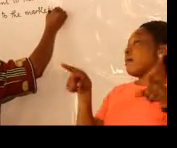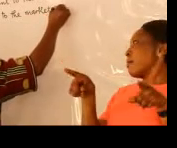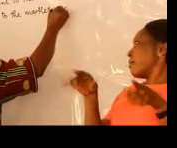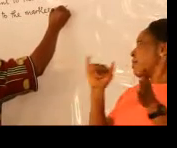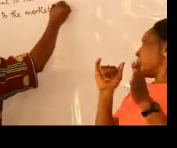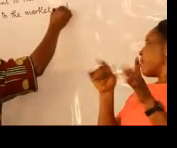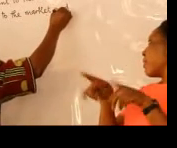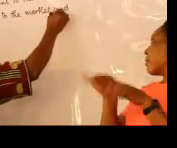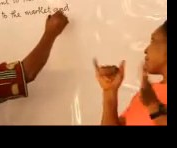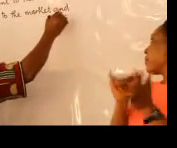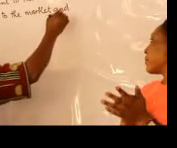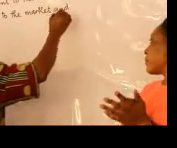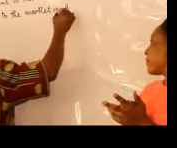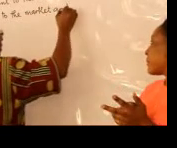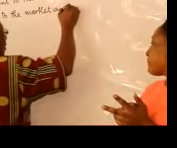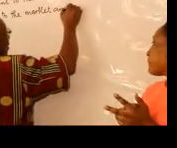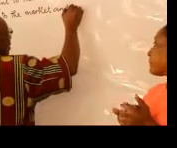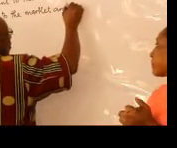and